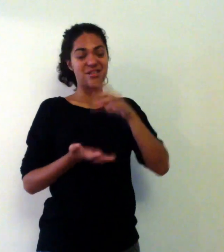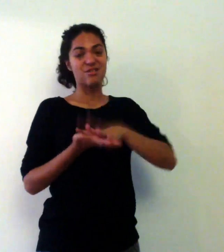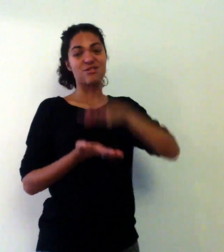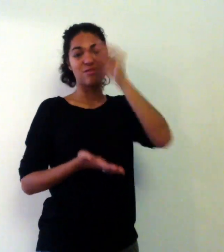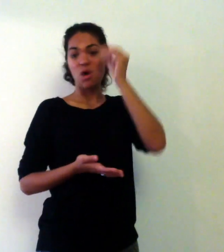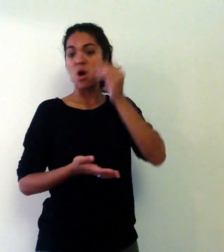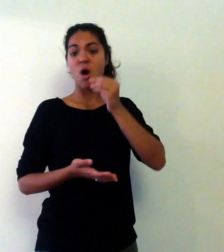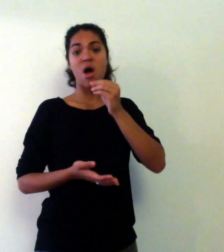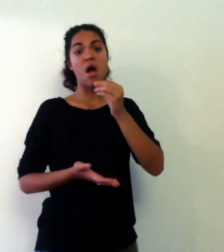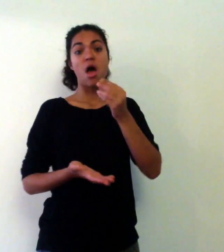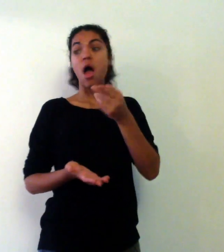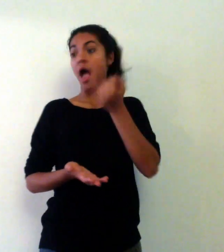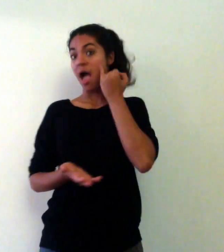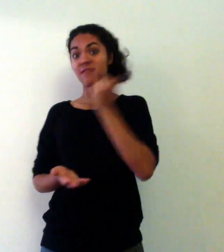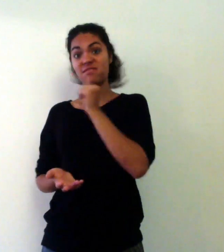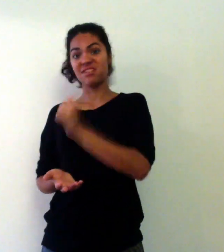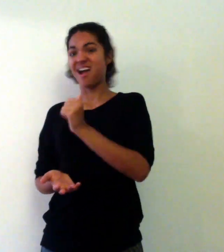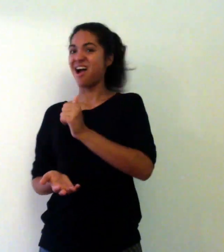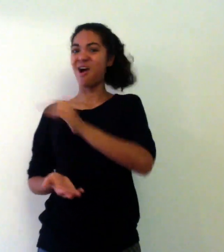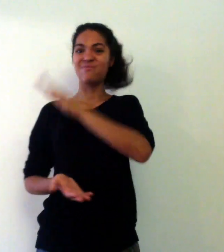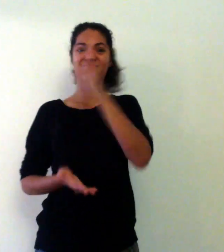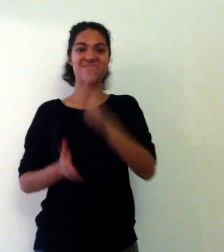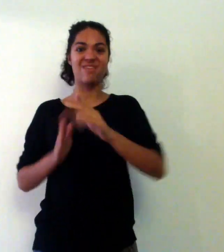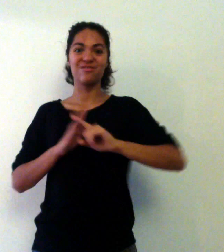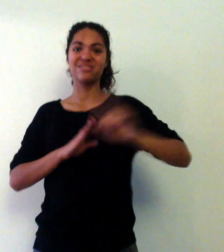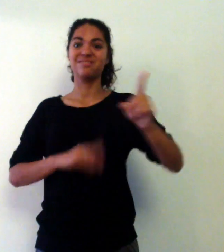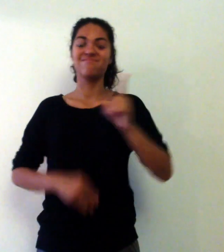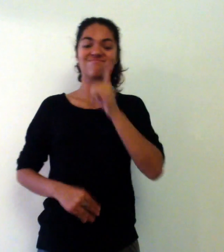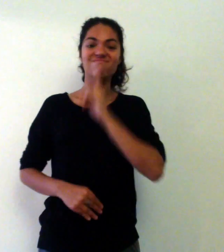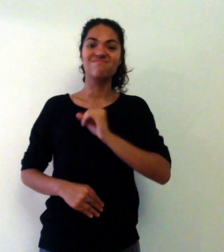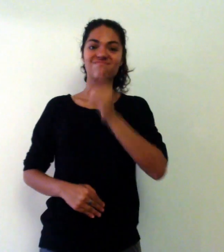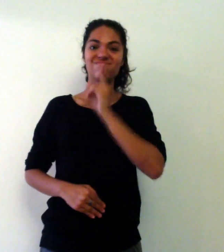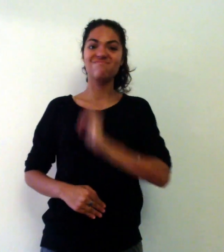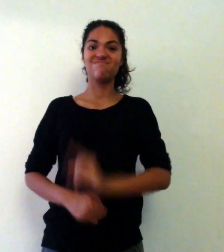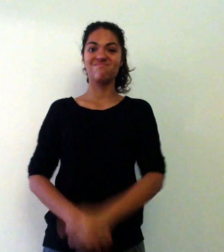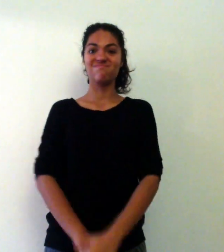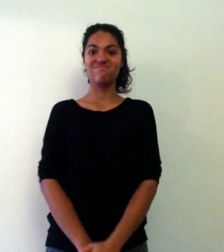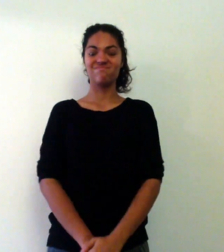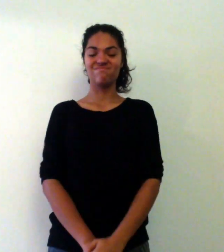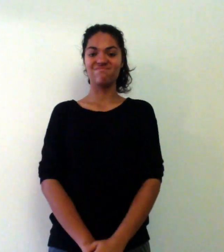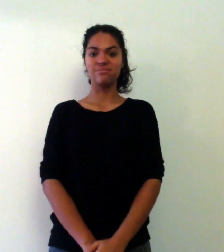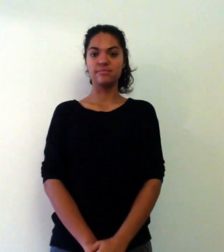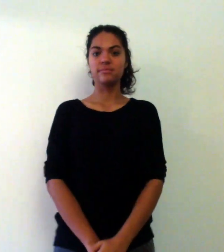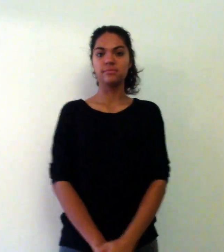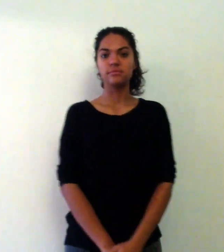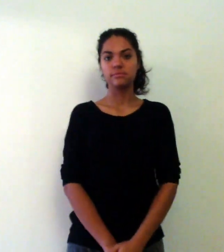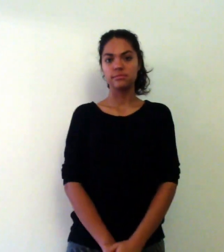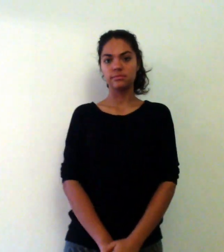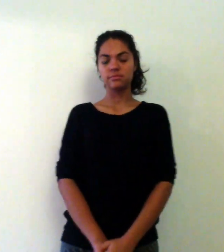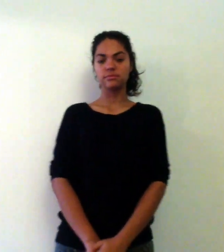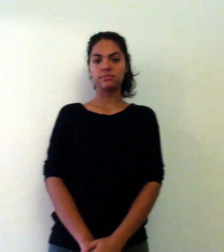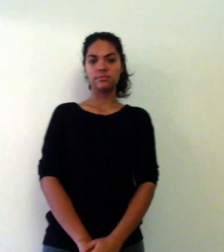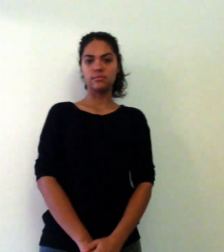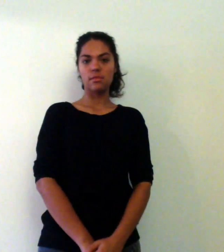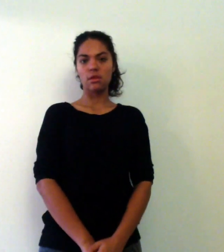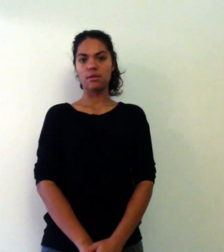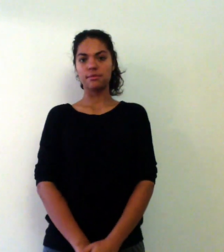loneliness. Isn't it intriguing? Please listen. Absolutely intriguing that in the dark